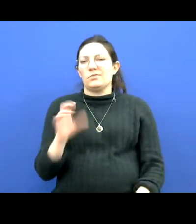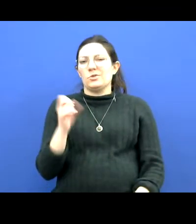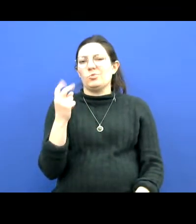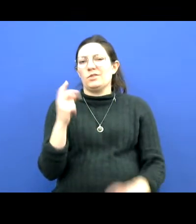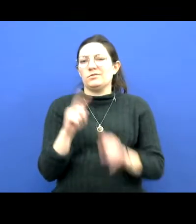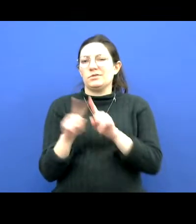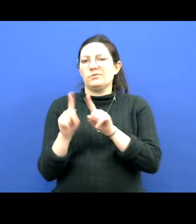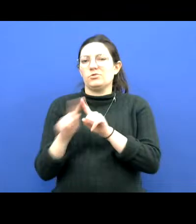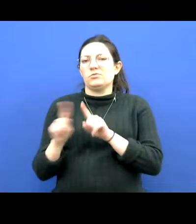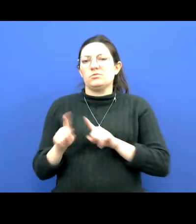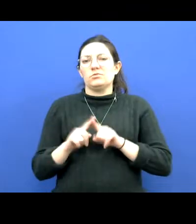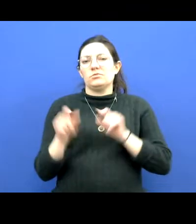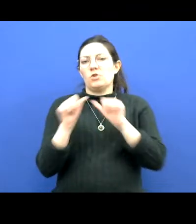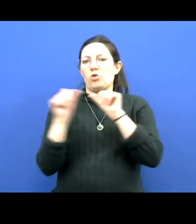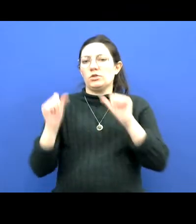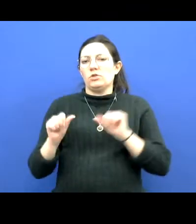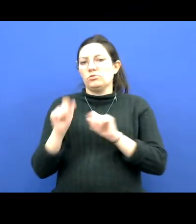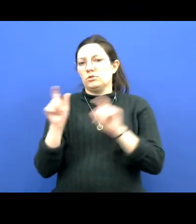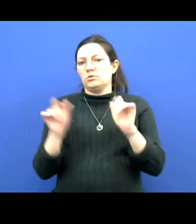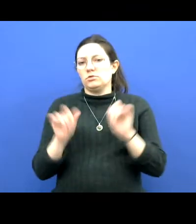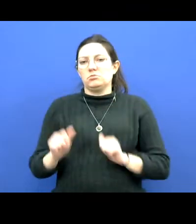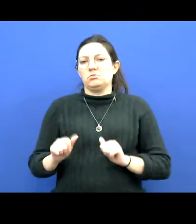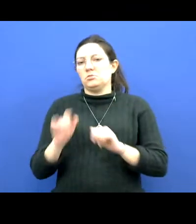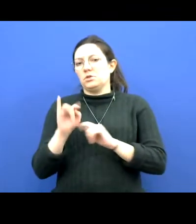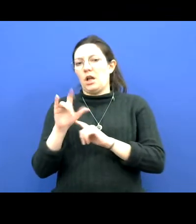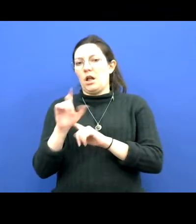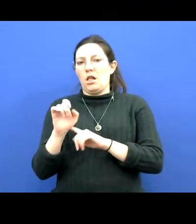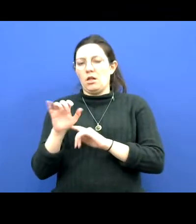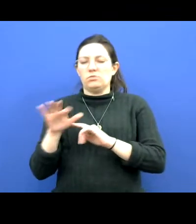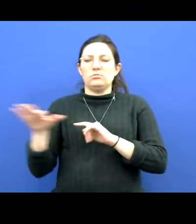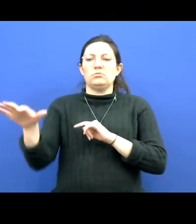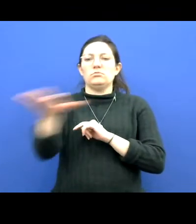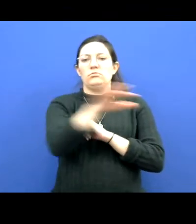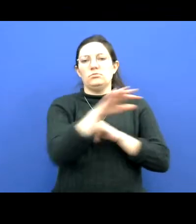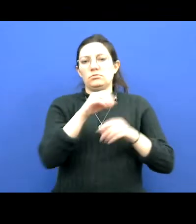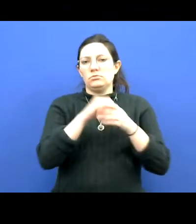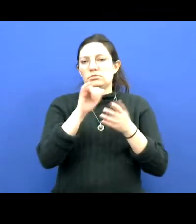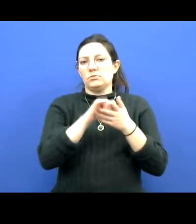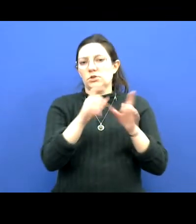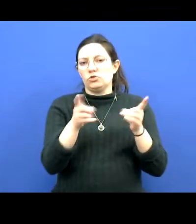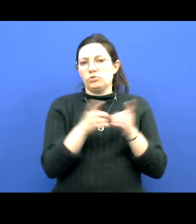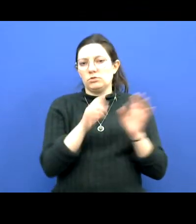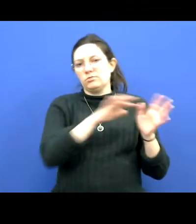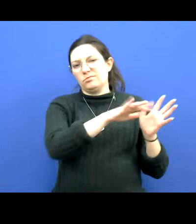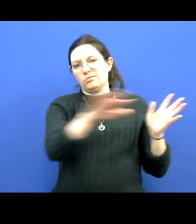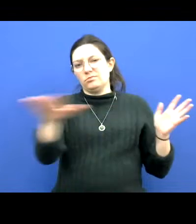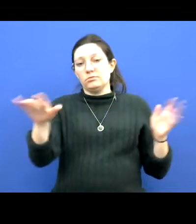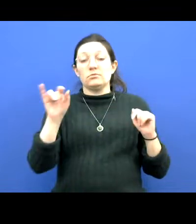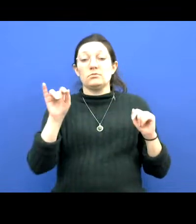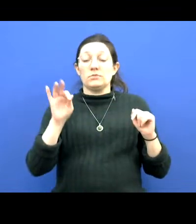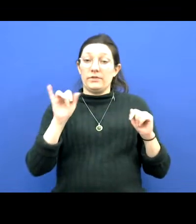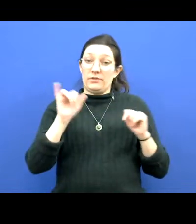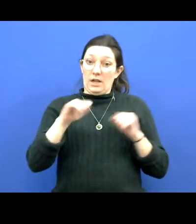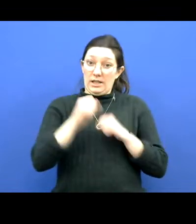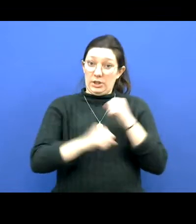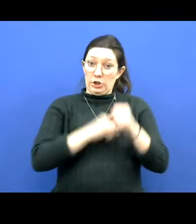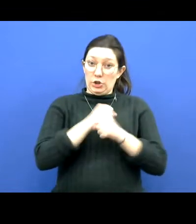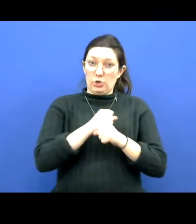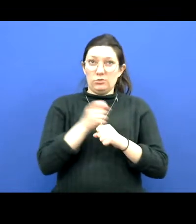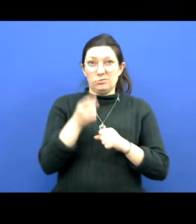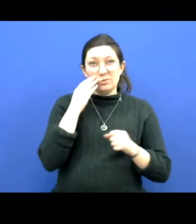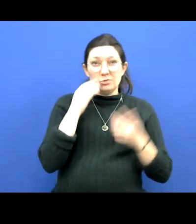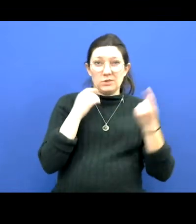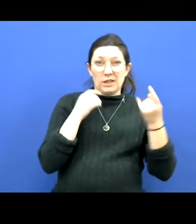different architectural styles within the district, because you know, when you span that number of years, well, first